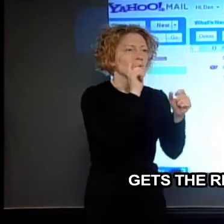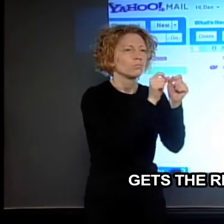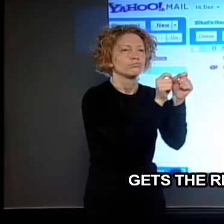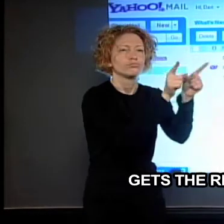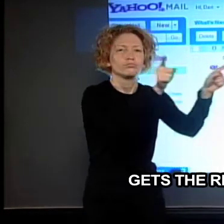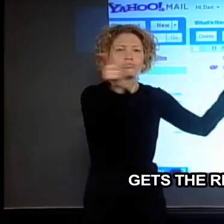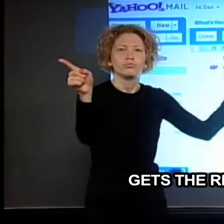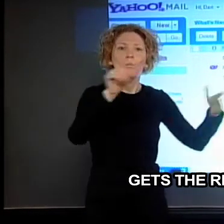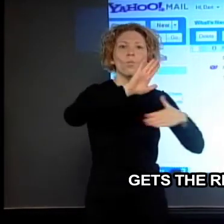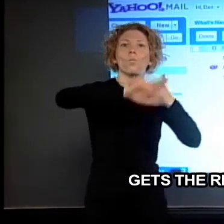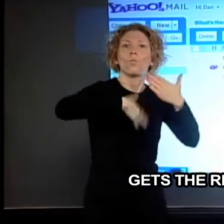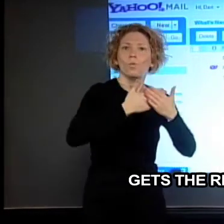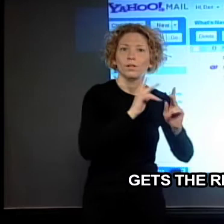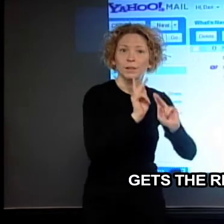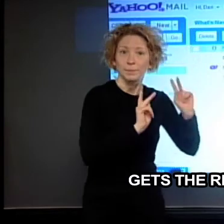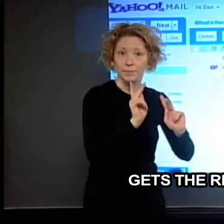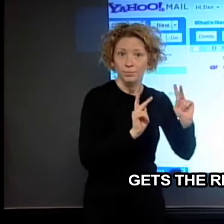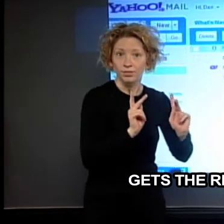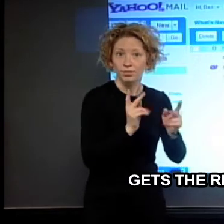the response.